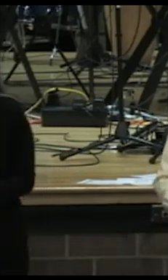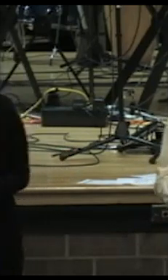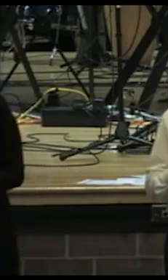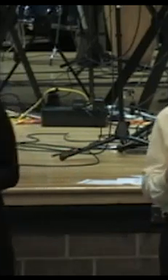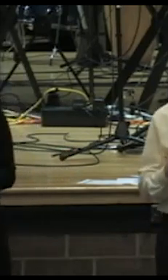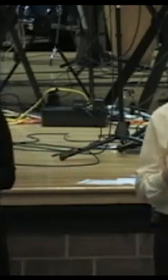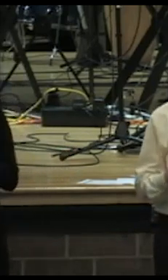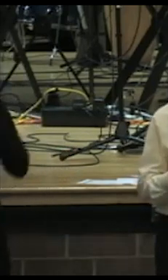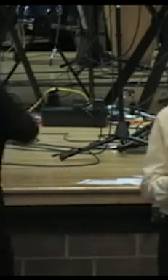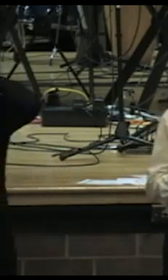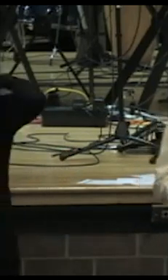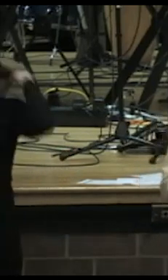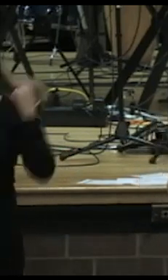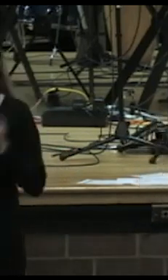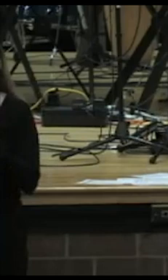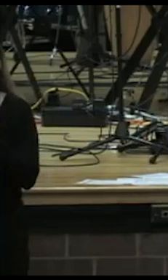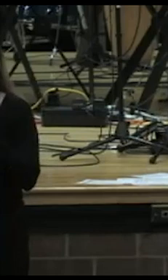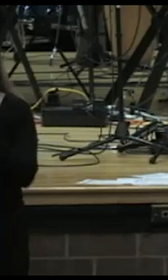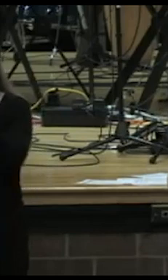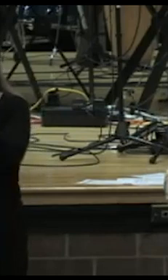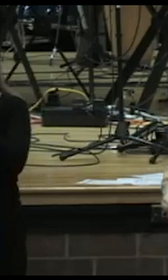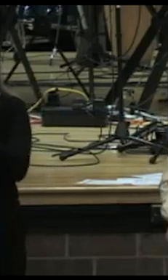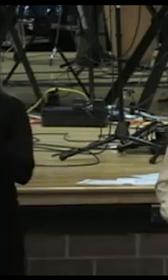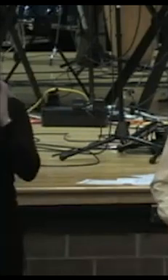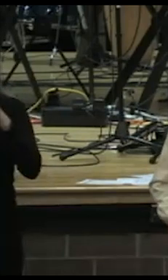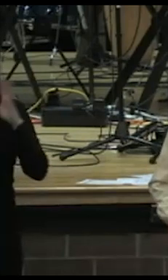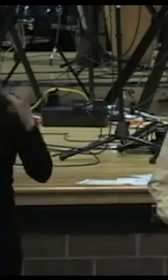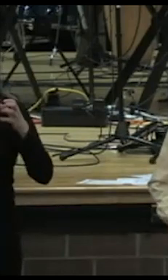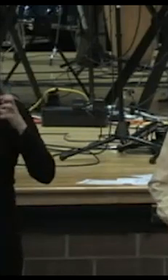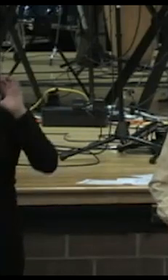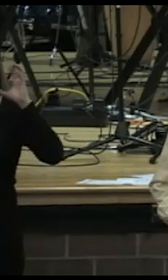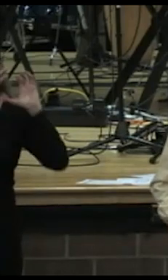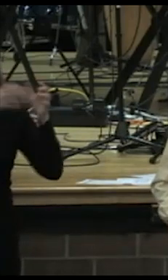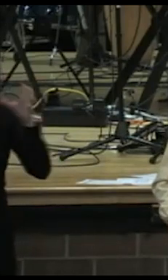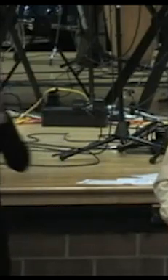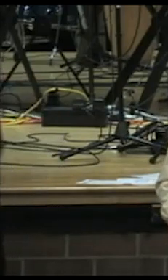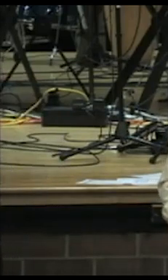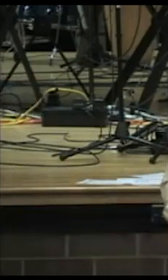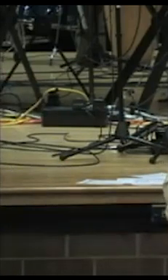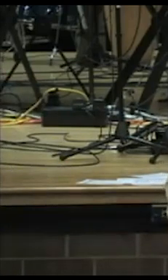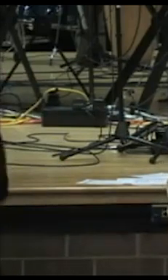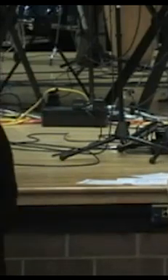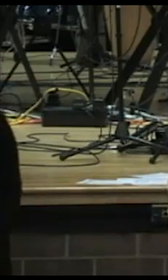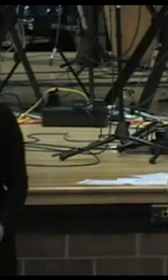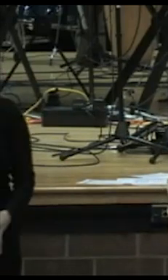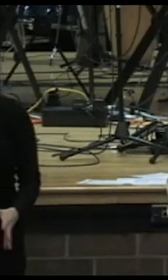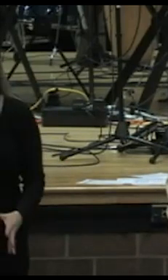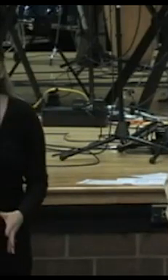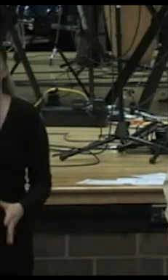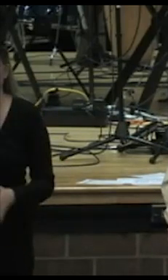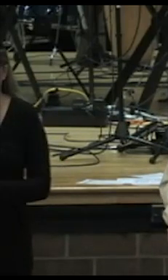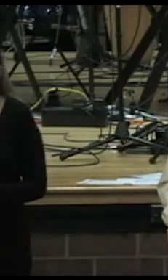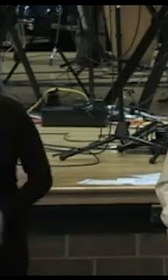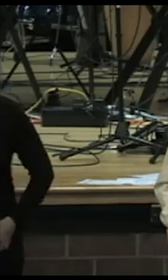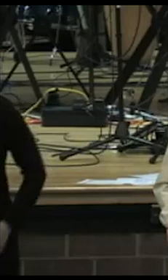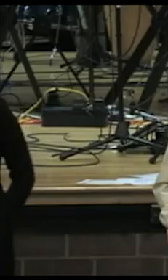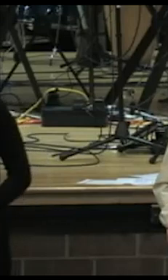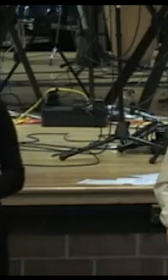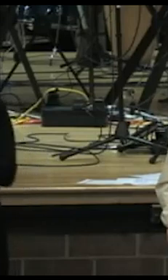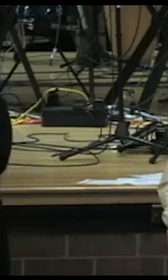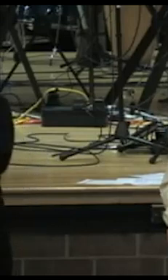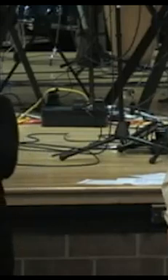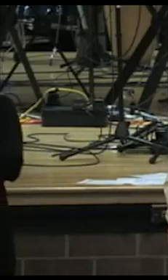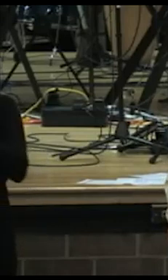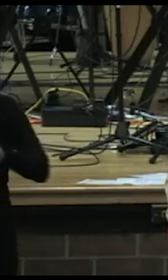that small groups, my prayer is that small groups will become huge in our church. These are some of the prayers. Oh Lord, that we'd be a place of